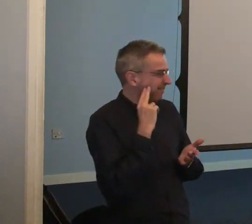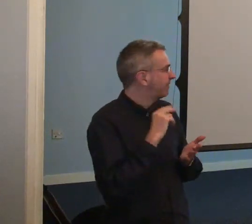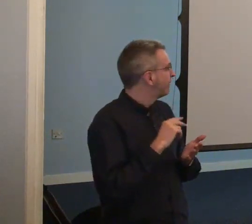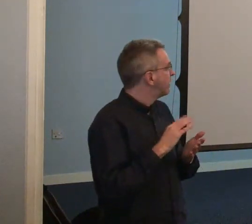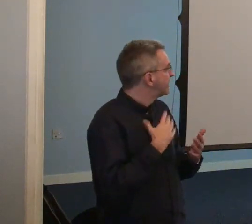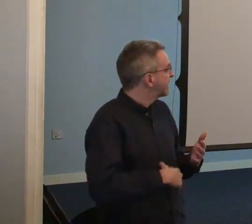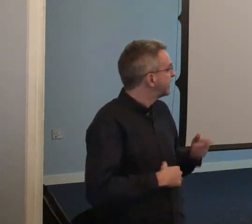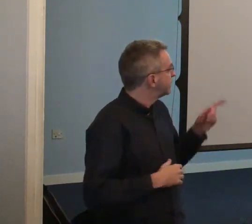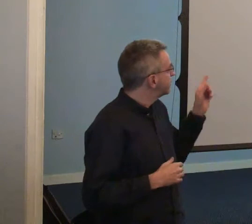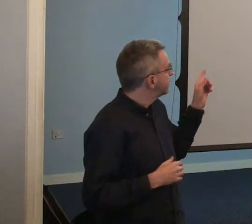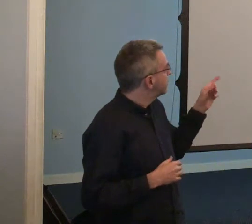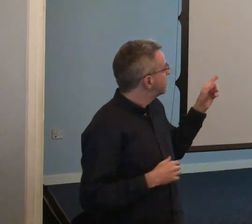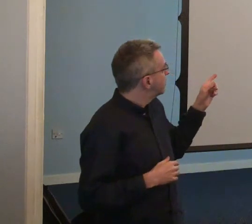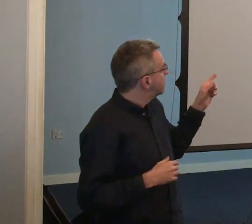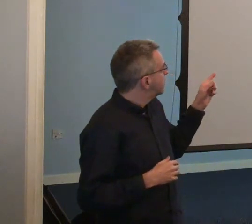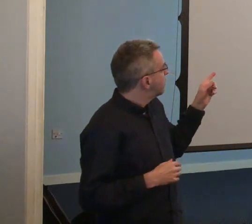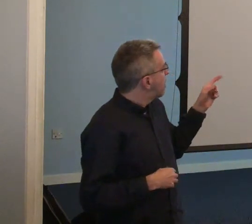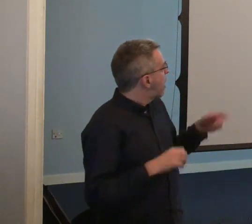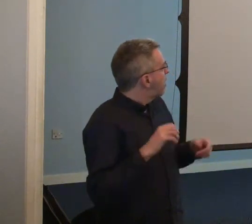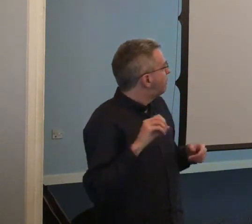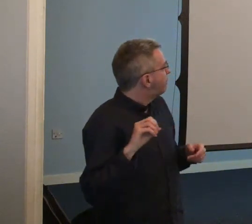as well, that included deaf people as well as physical disabilities.